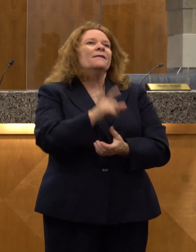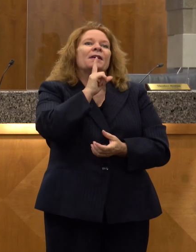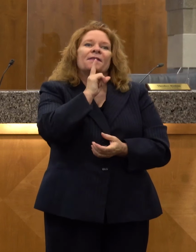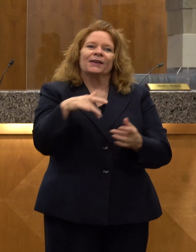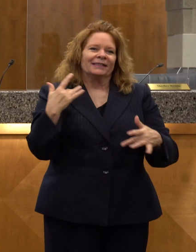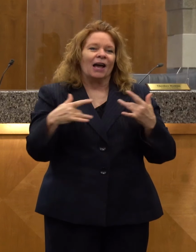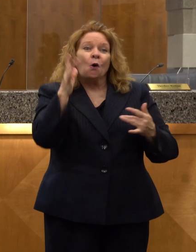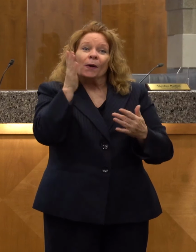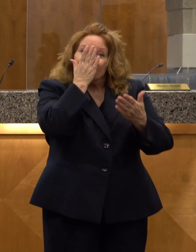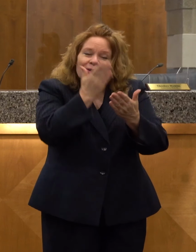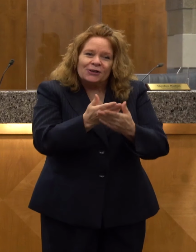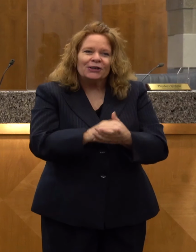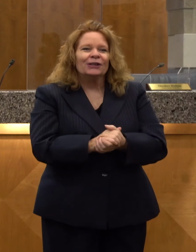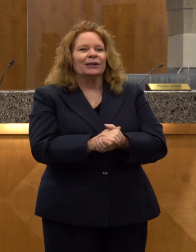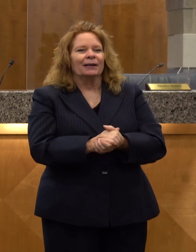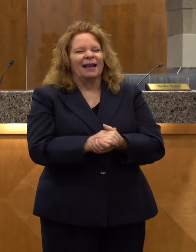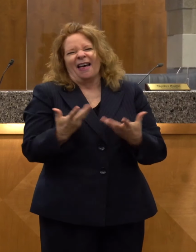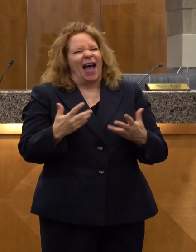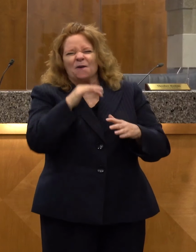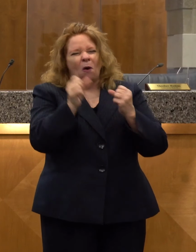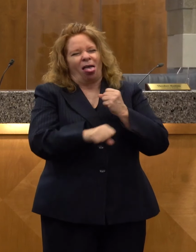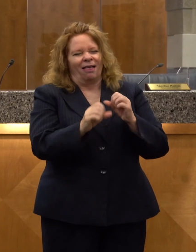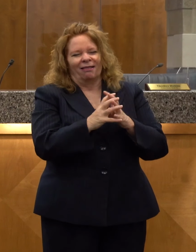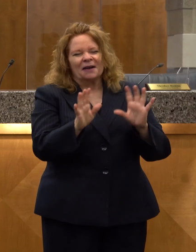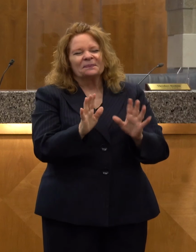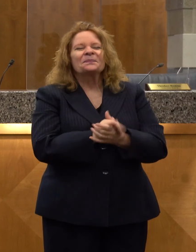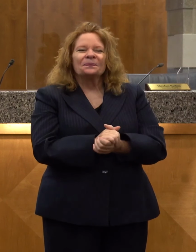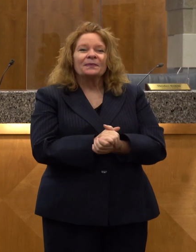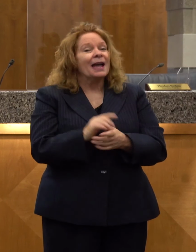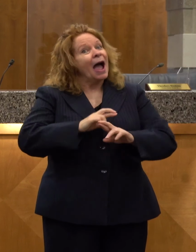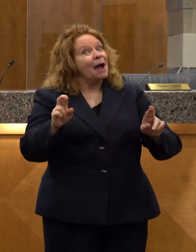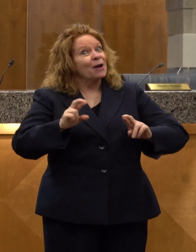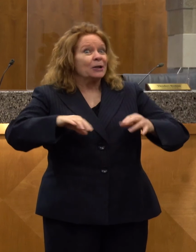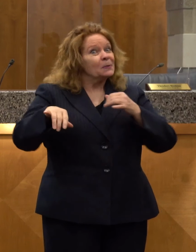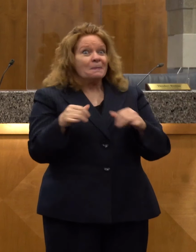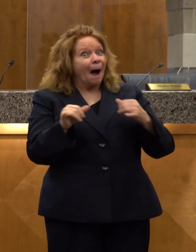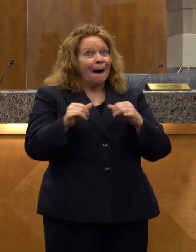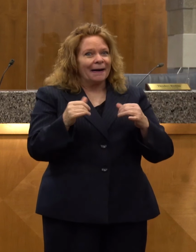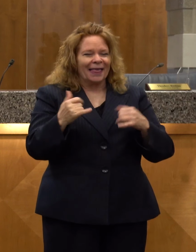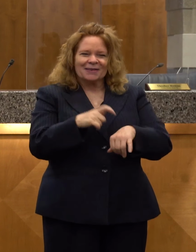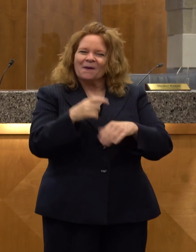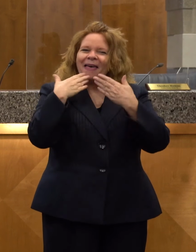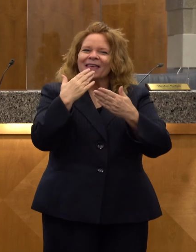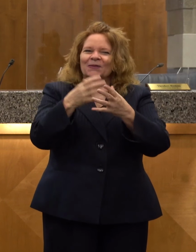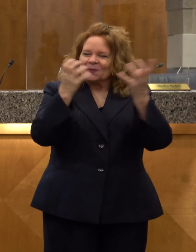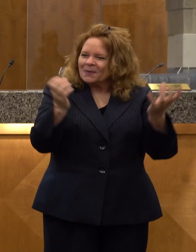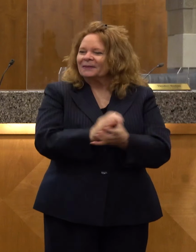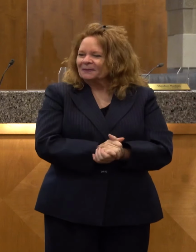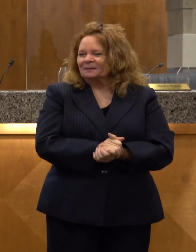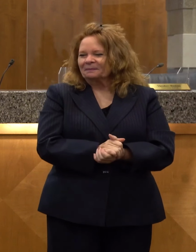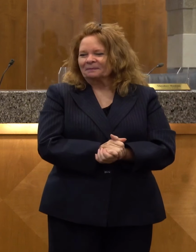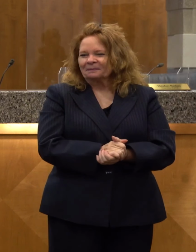be good. I'm not gonna say that much, and I'm ready to party. At this point, thank you so much. Thank